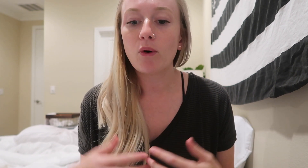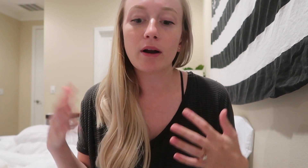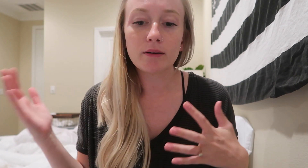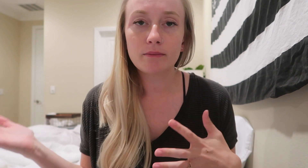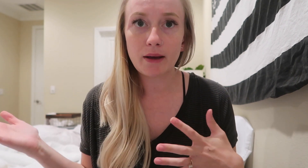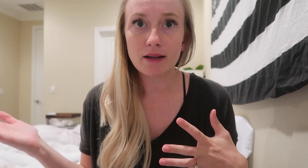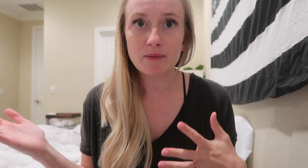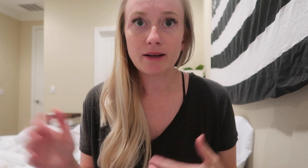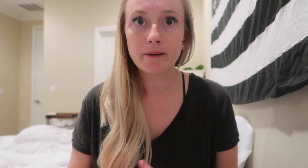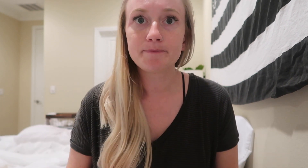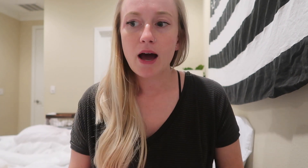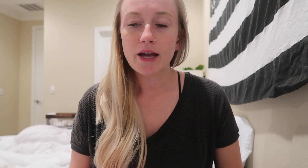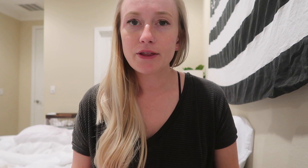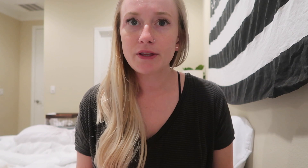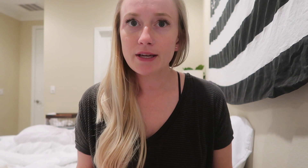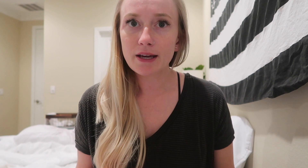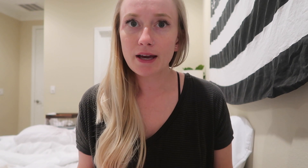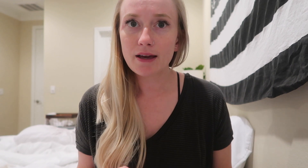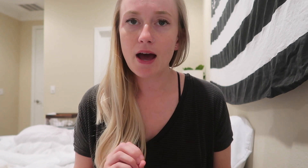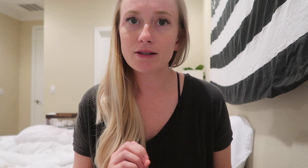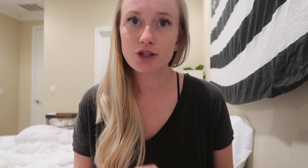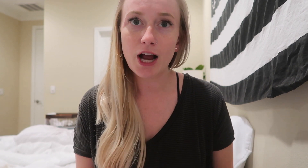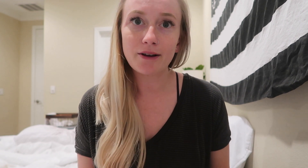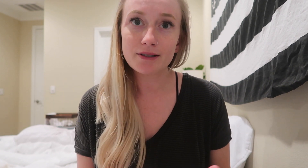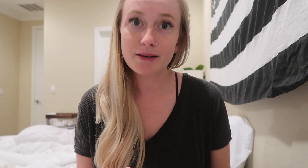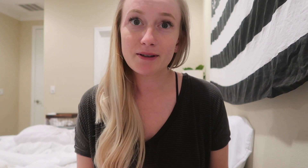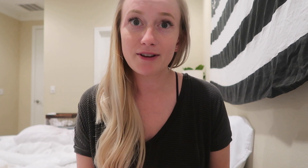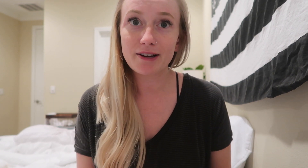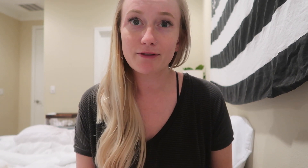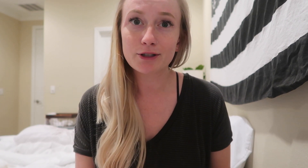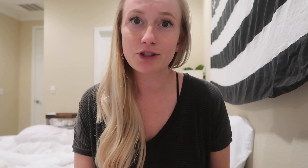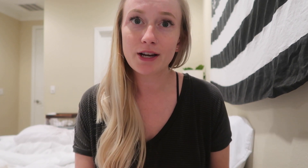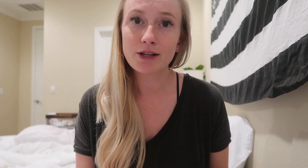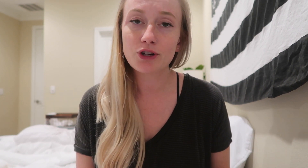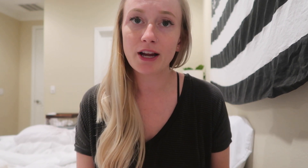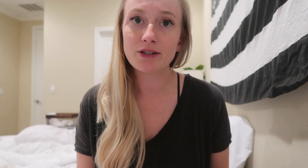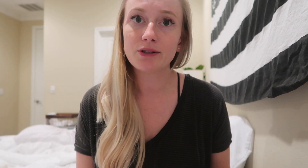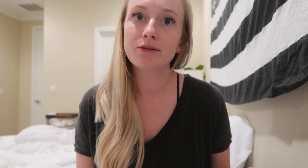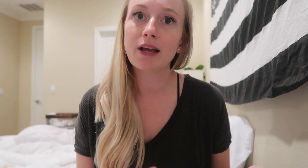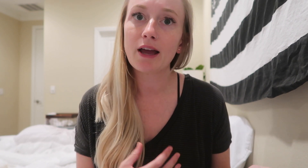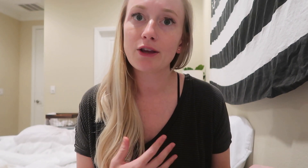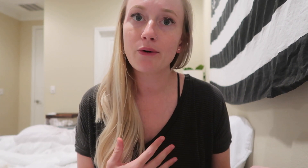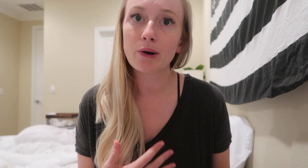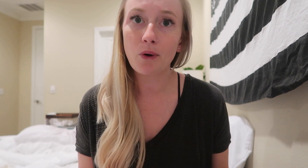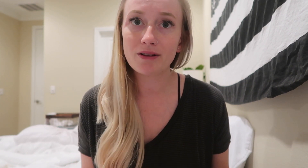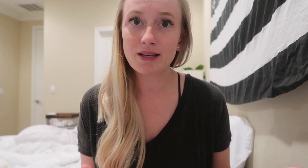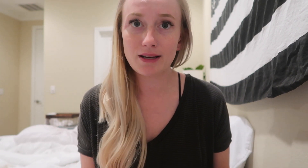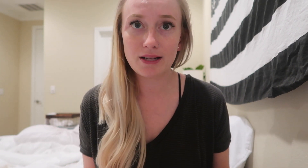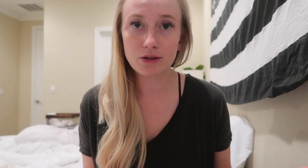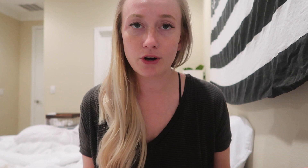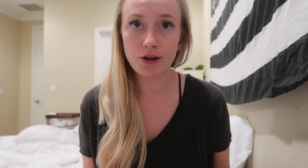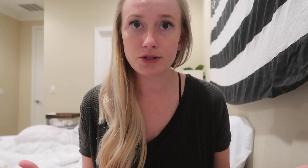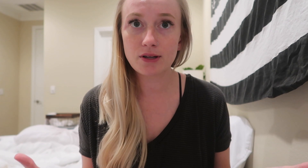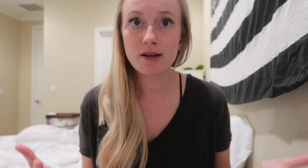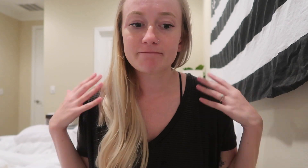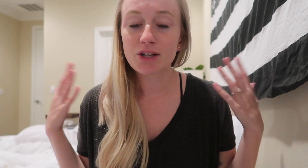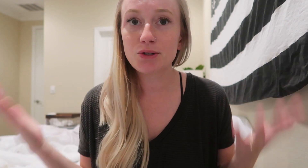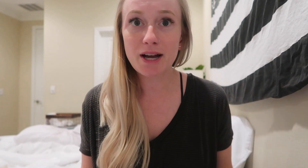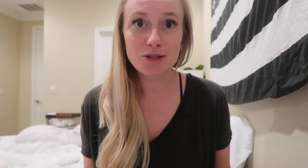or my husband. I think as a child it can be very frustrating trying to get your wants and needs across, because you guys are